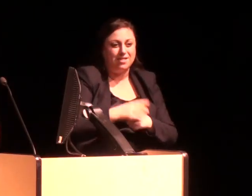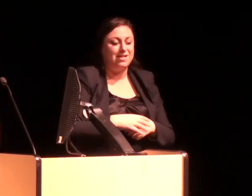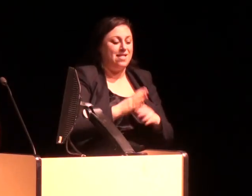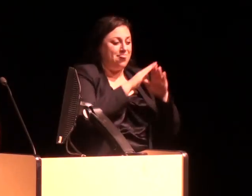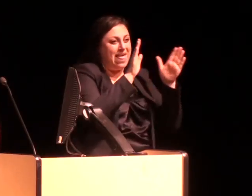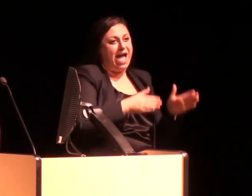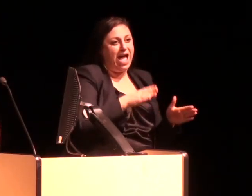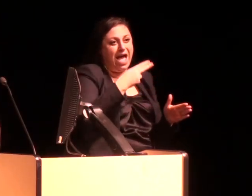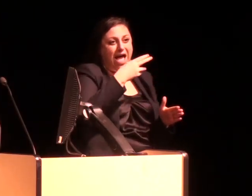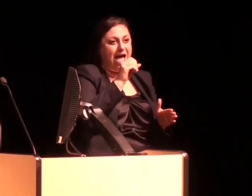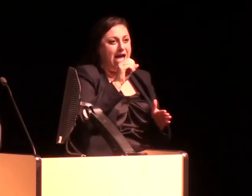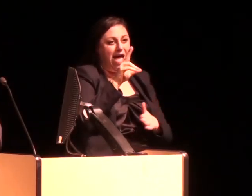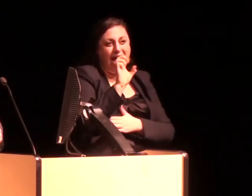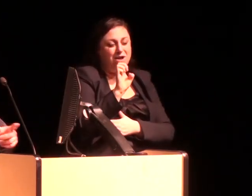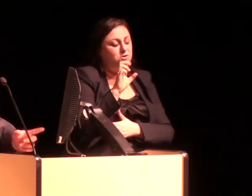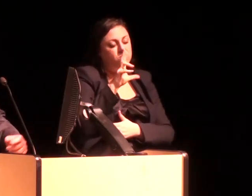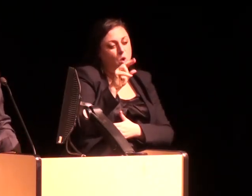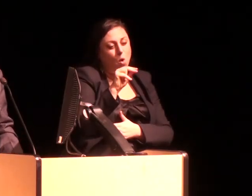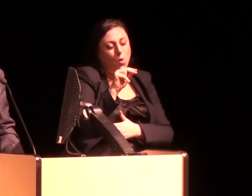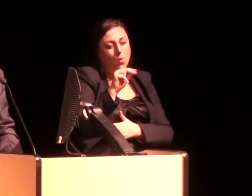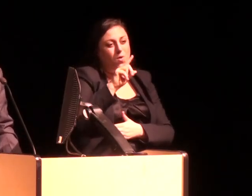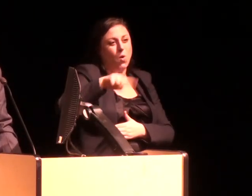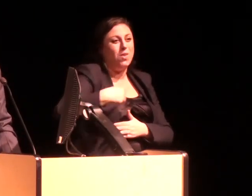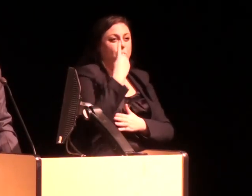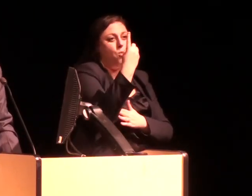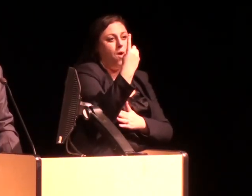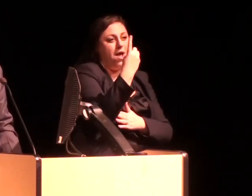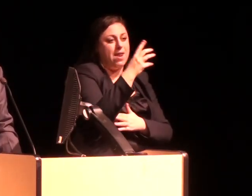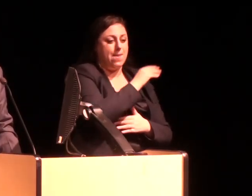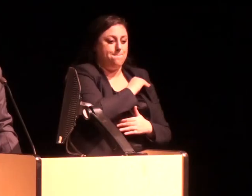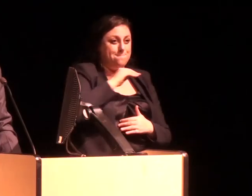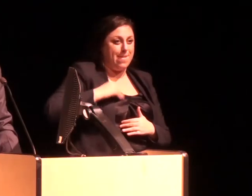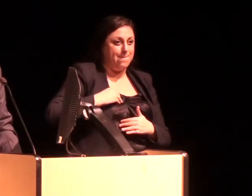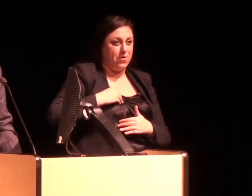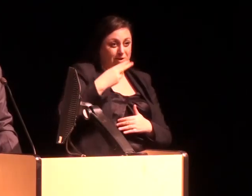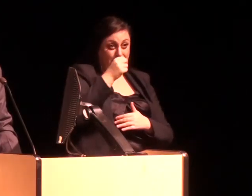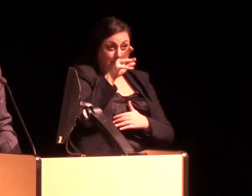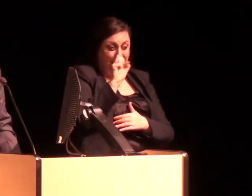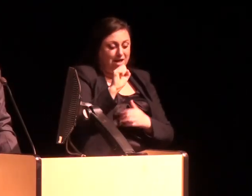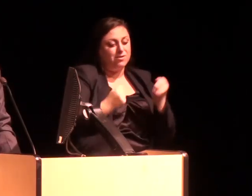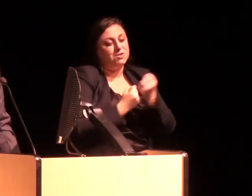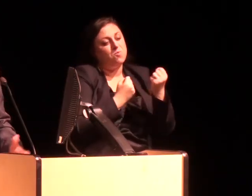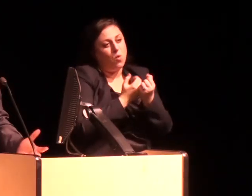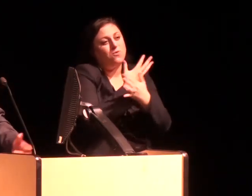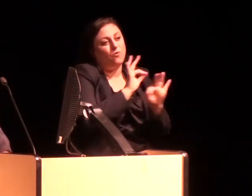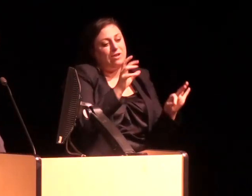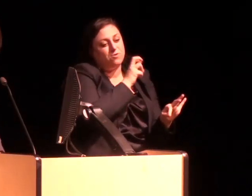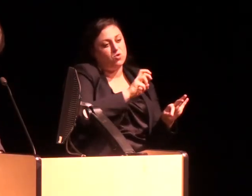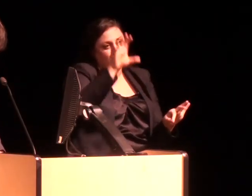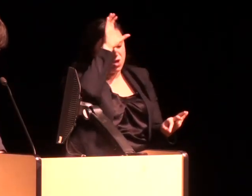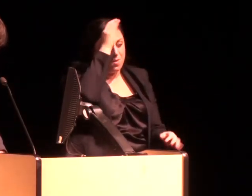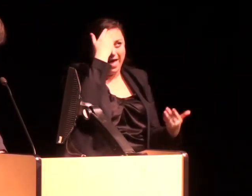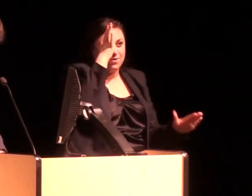the same situation. In the House, we only have one member of the House that supports freedom to travel to Cuba. I don't know